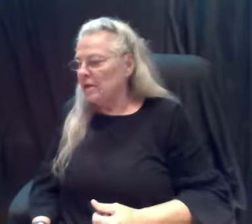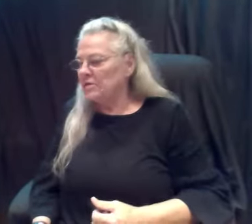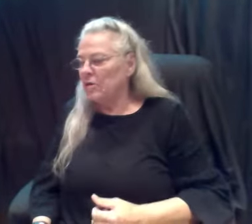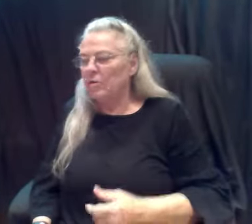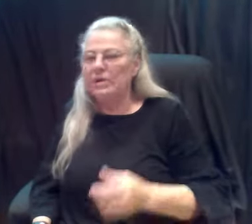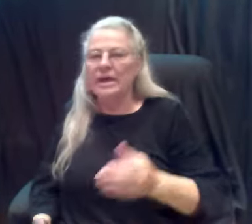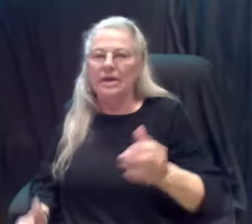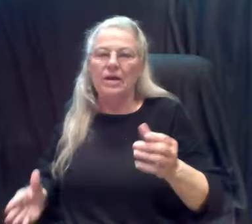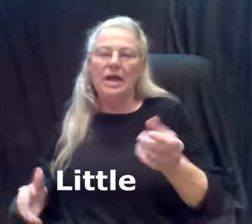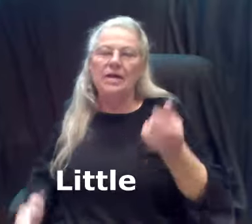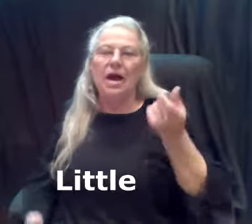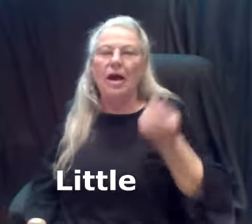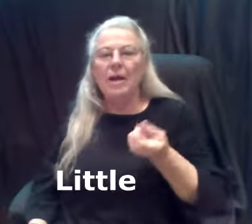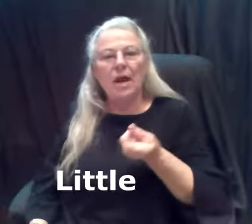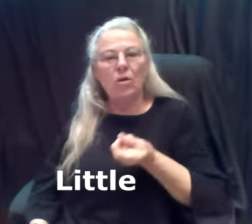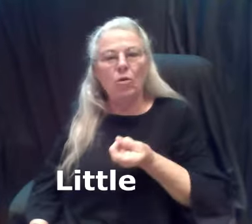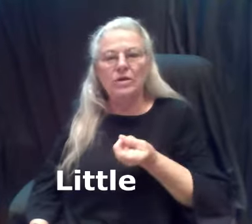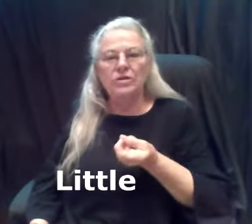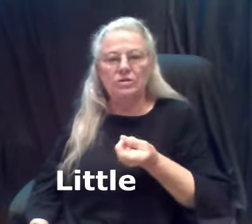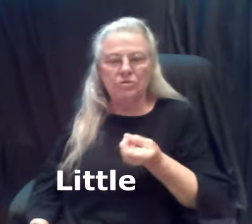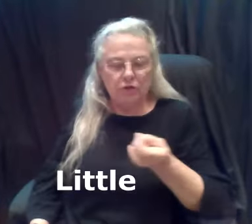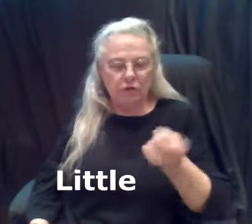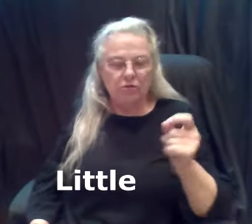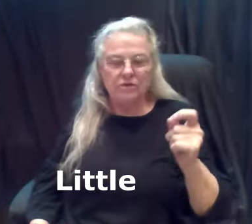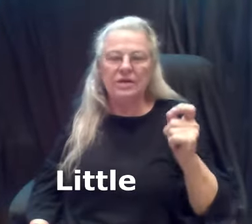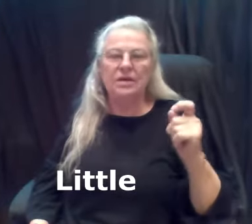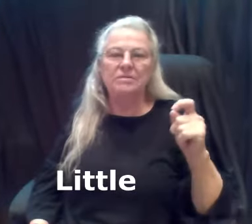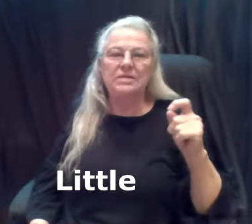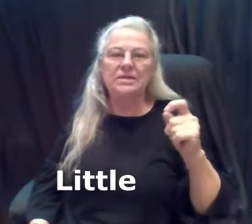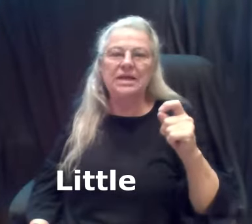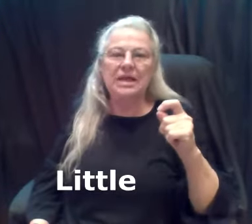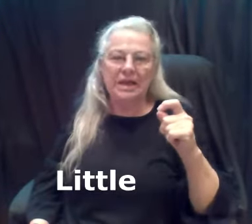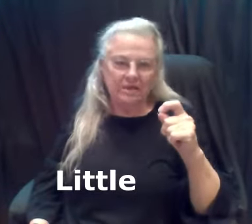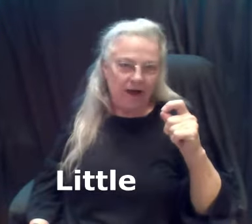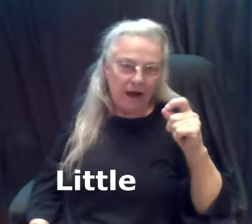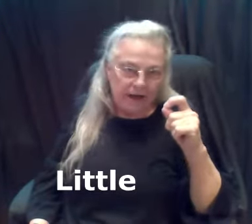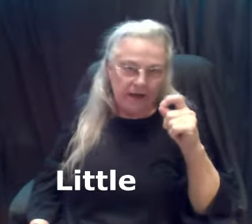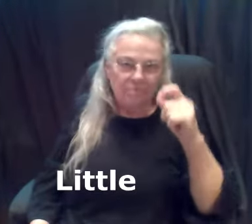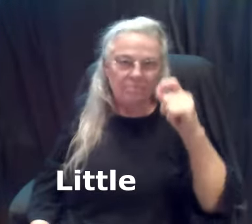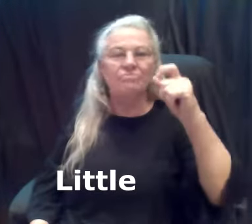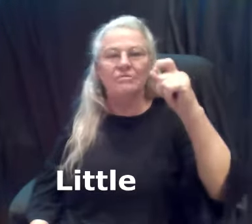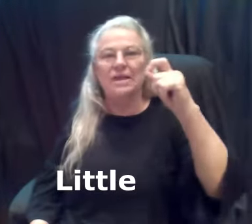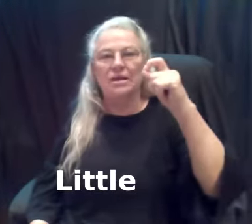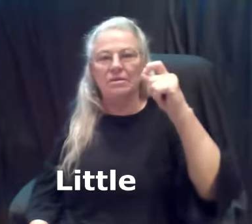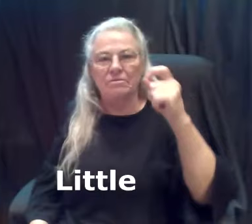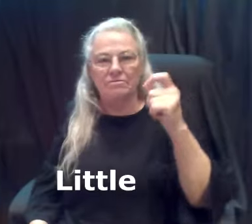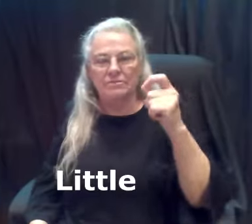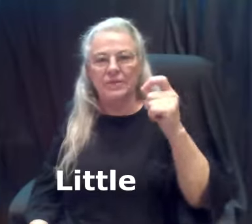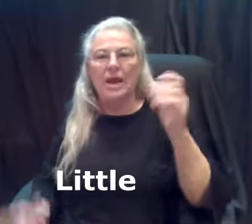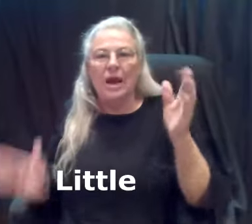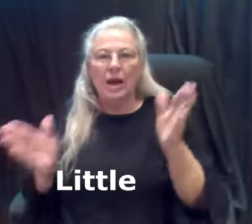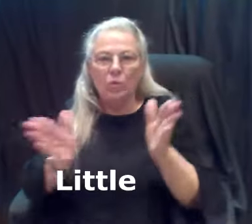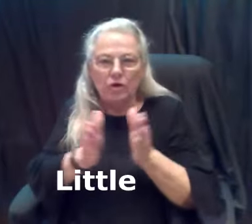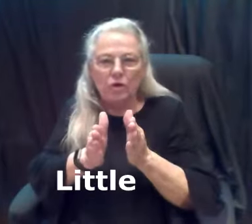So little. Now, I'm not going to use the teeny tiny little. I'm going to use